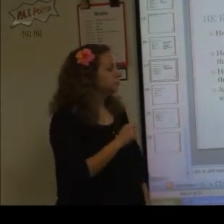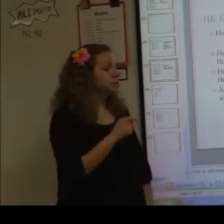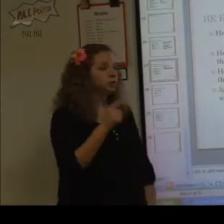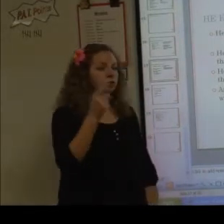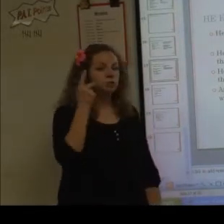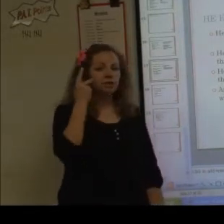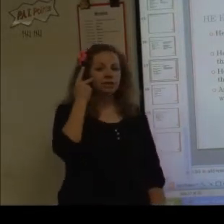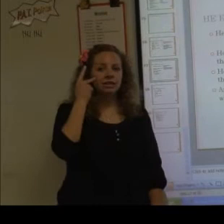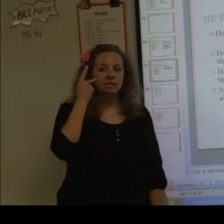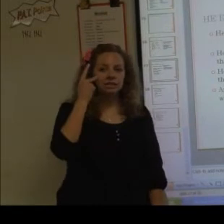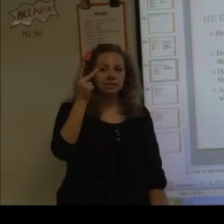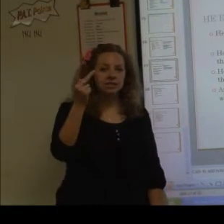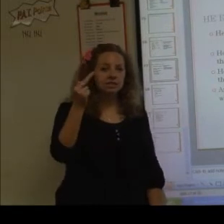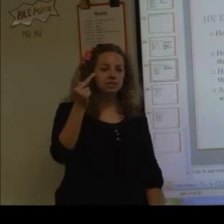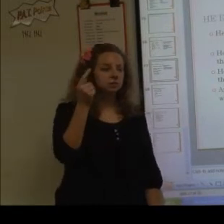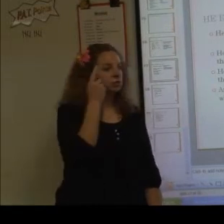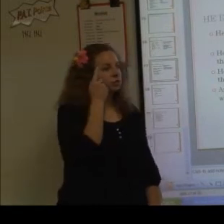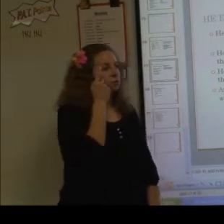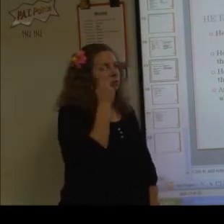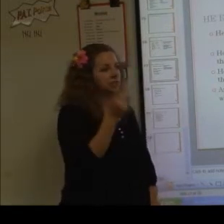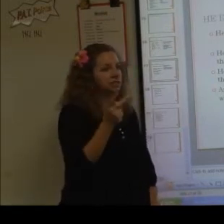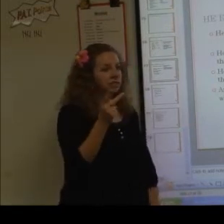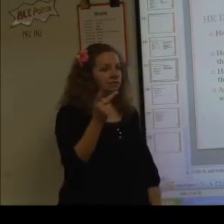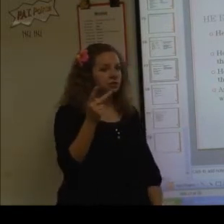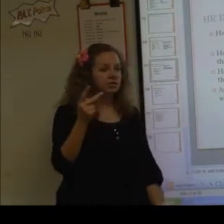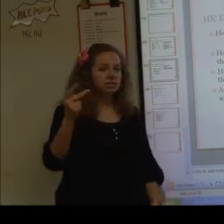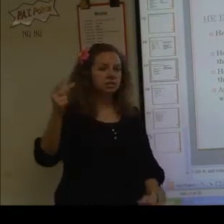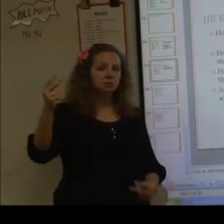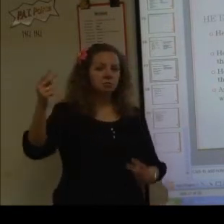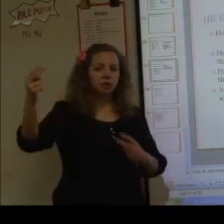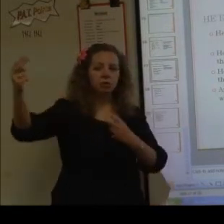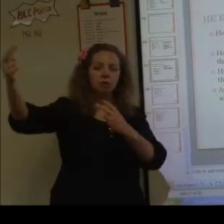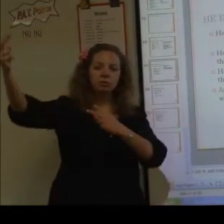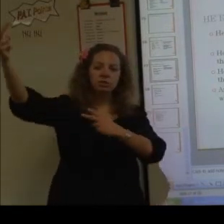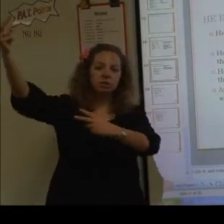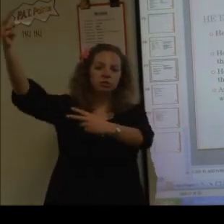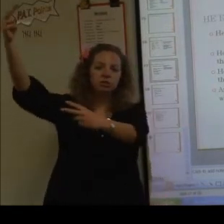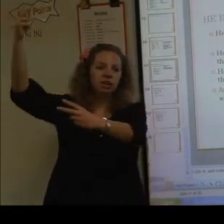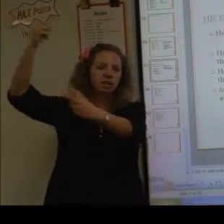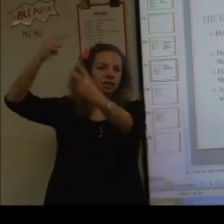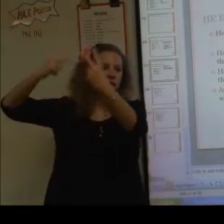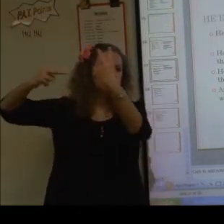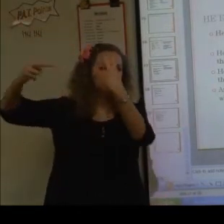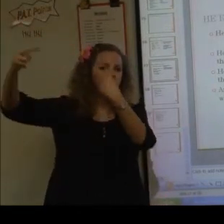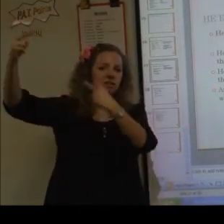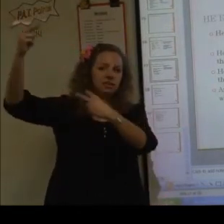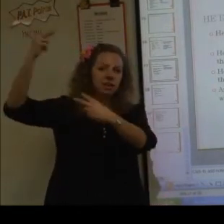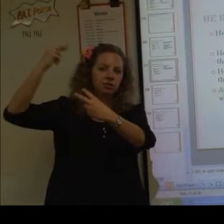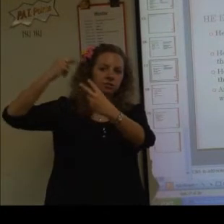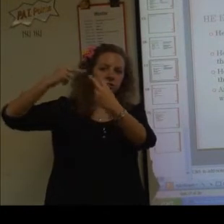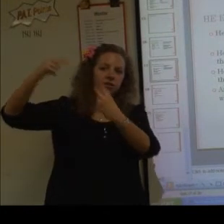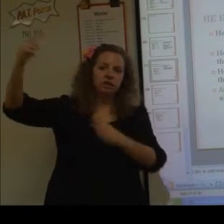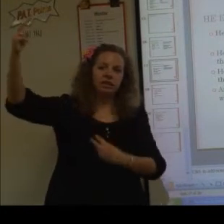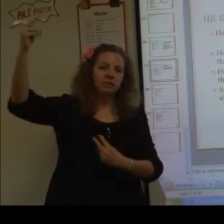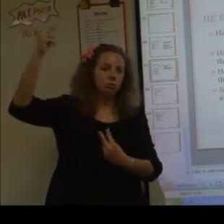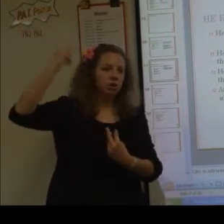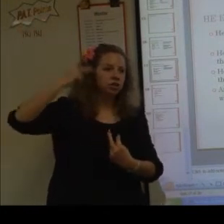You could do he sees. So this would be like the sign for sees. But I would almost think you could like he's looking down, like he's